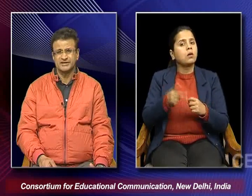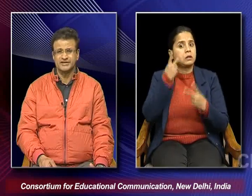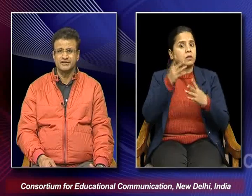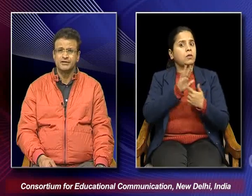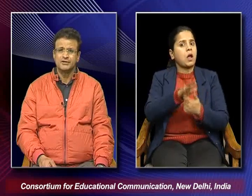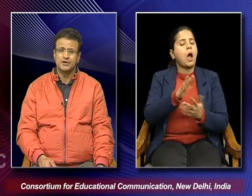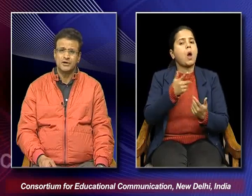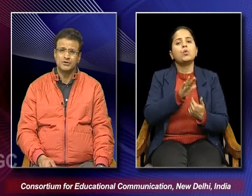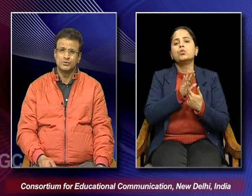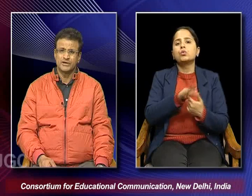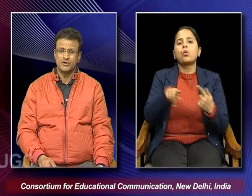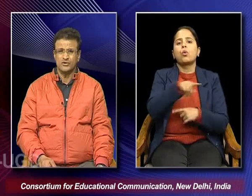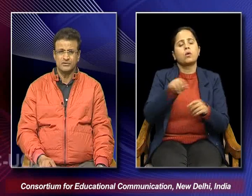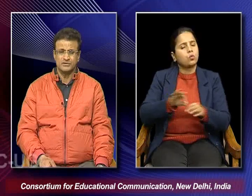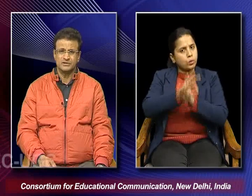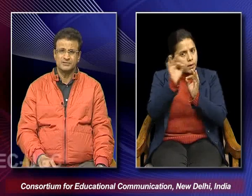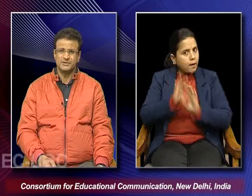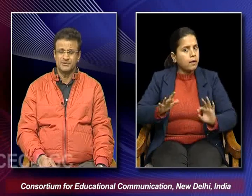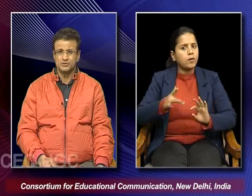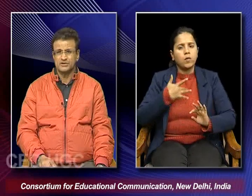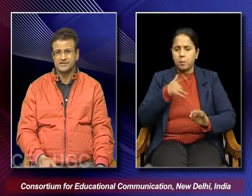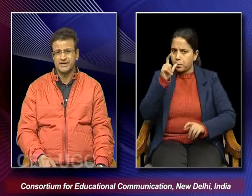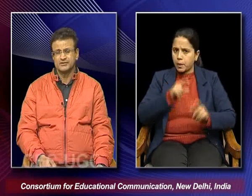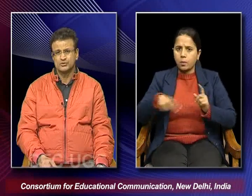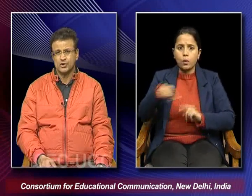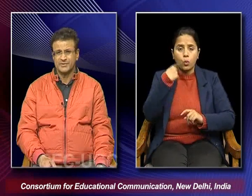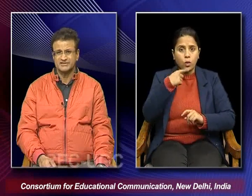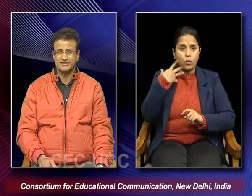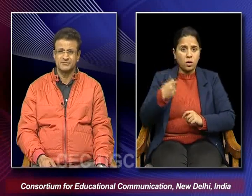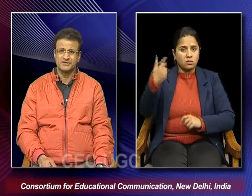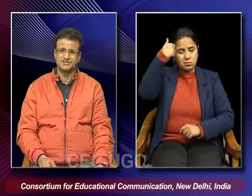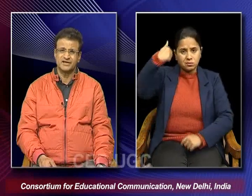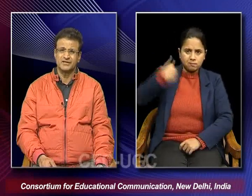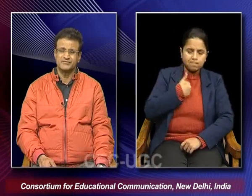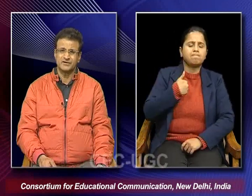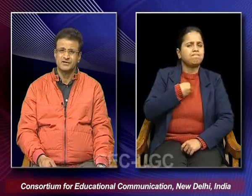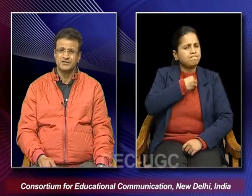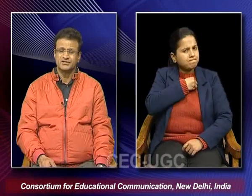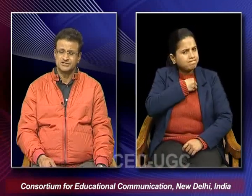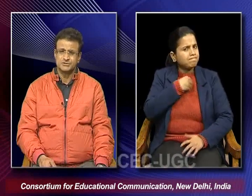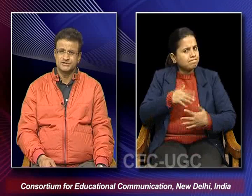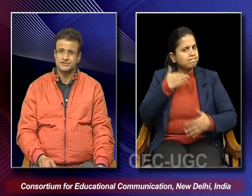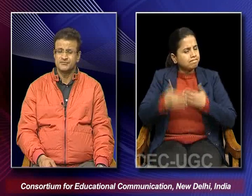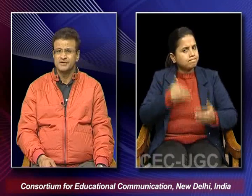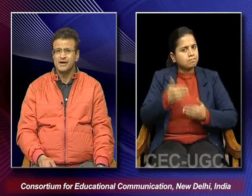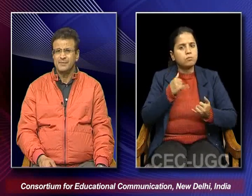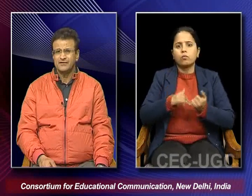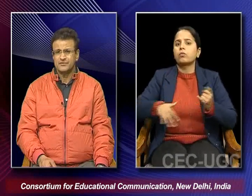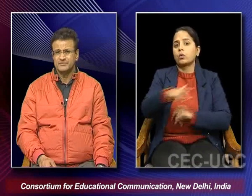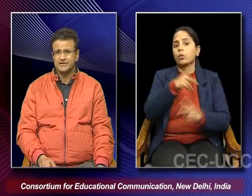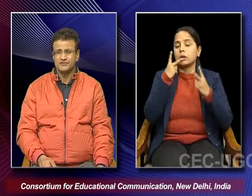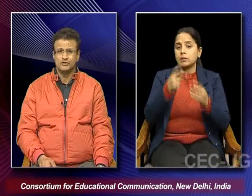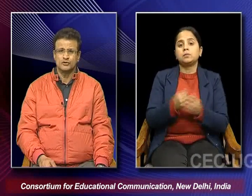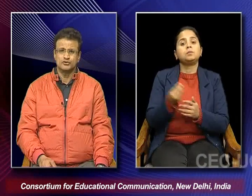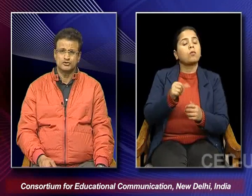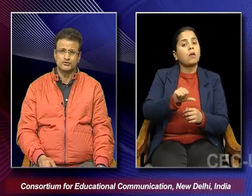they are ready to take on the people who are trying to oppress them in this kind of a situation. Apart from